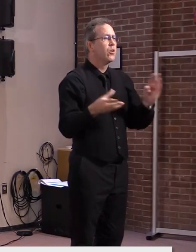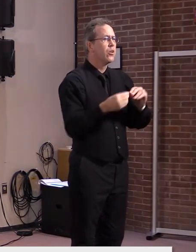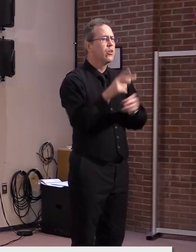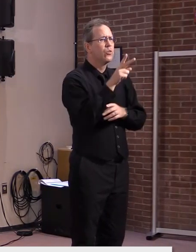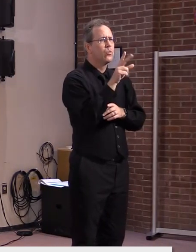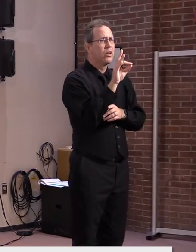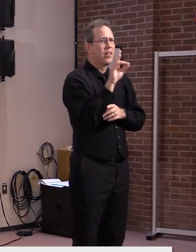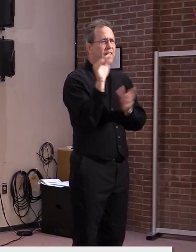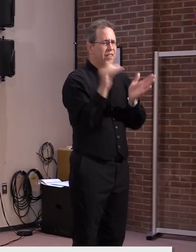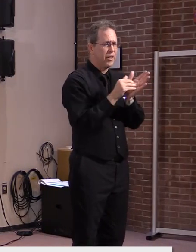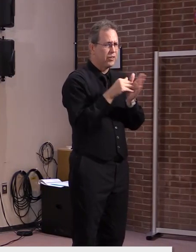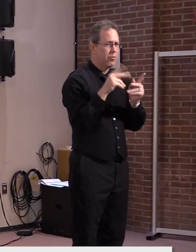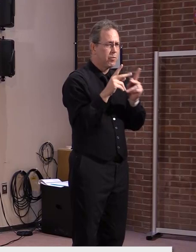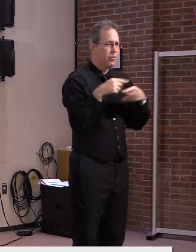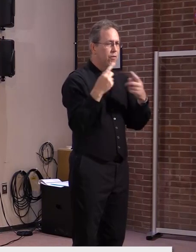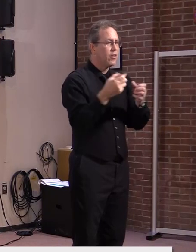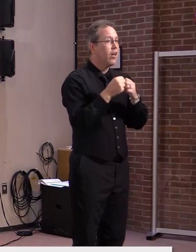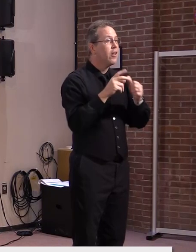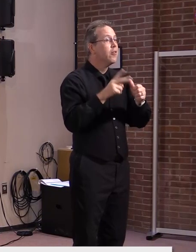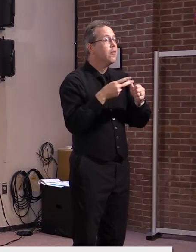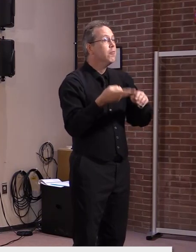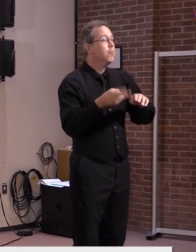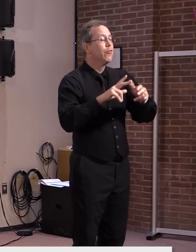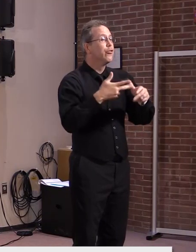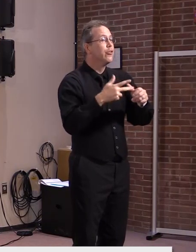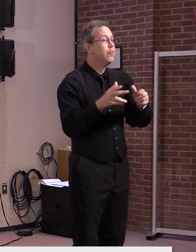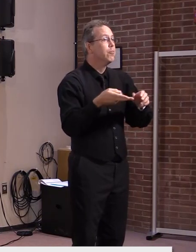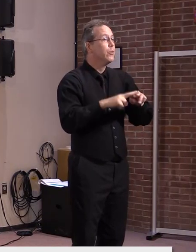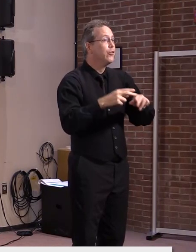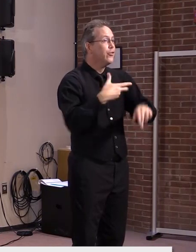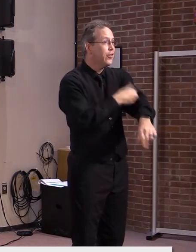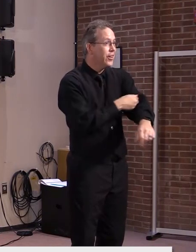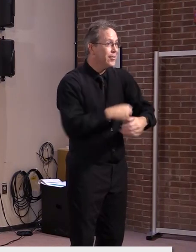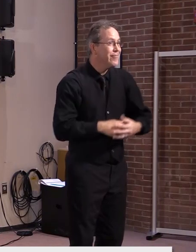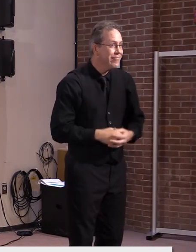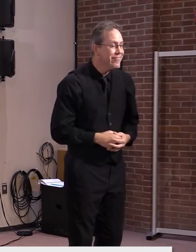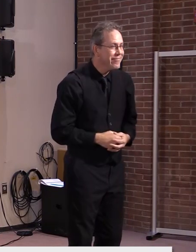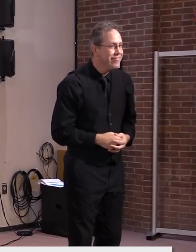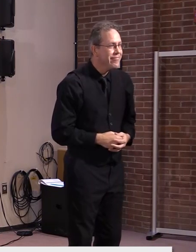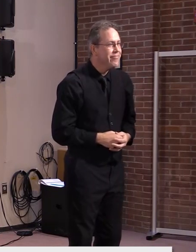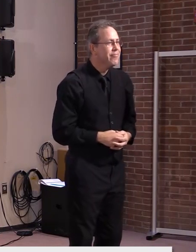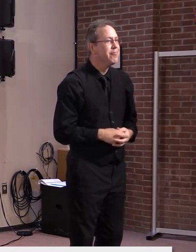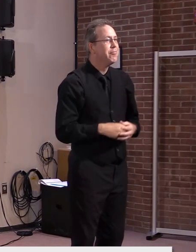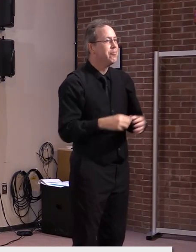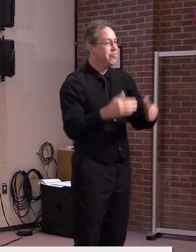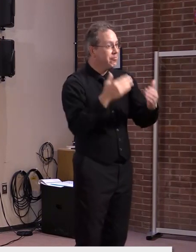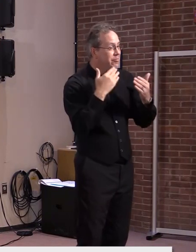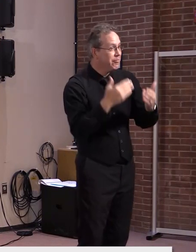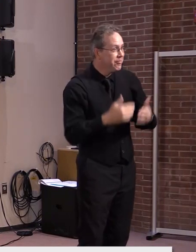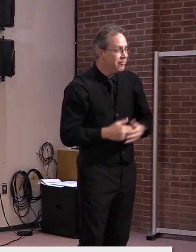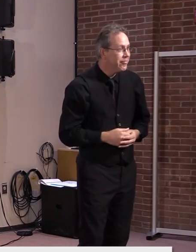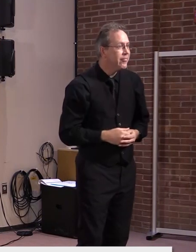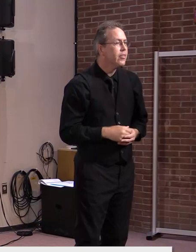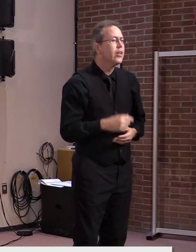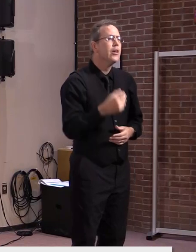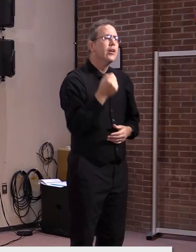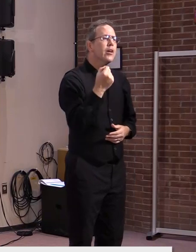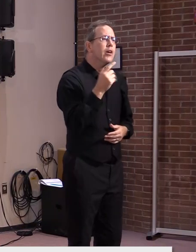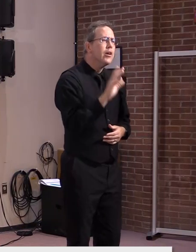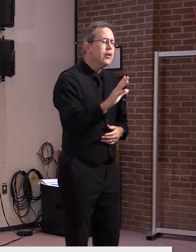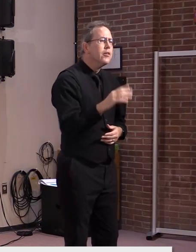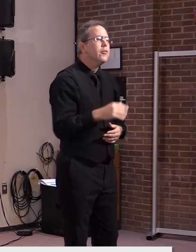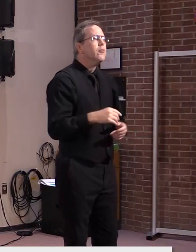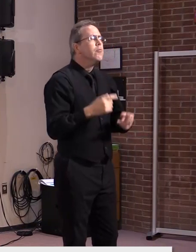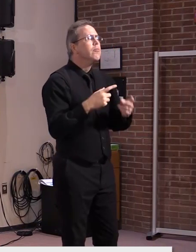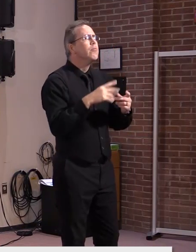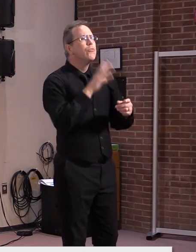Pfizer COVID-19 booster or their additional dose of a vaccine. In terms of any new